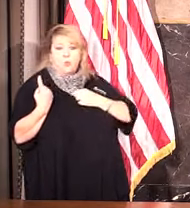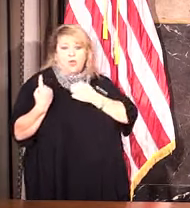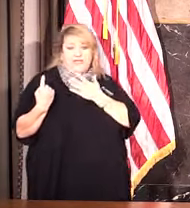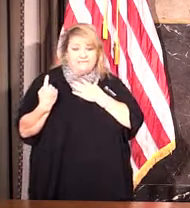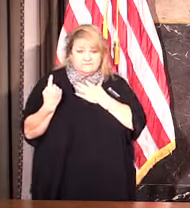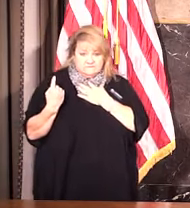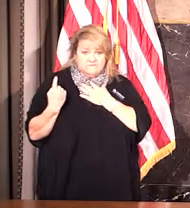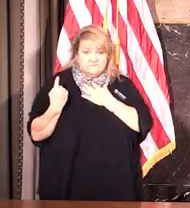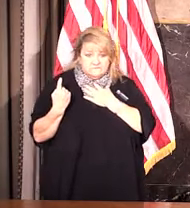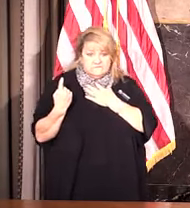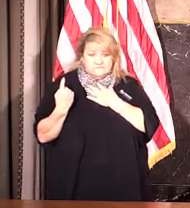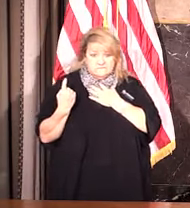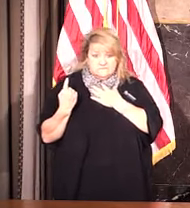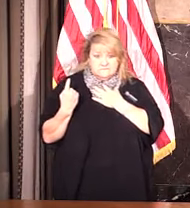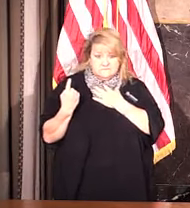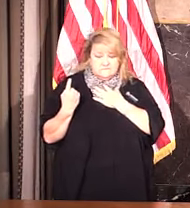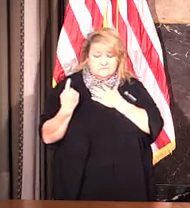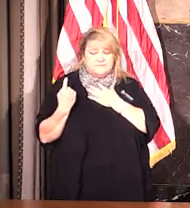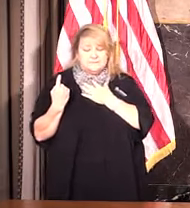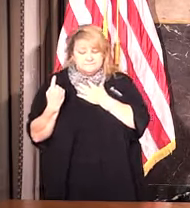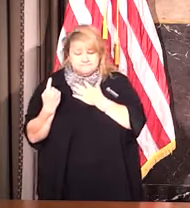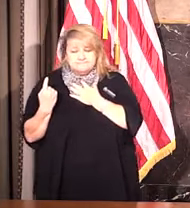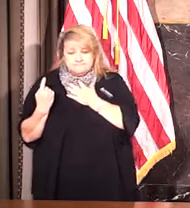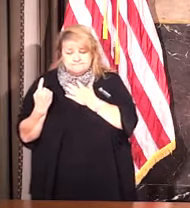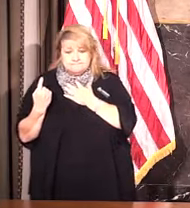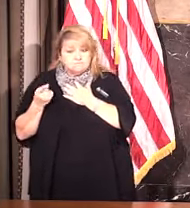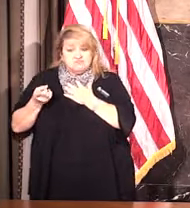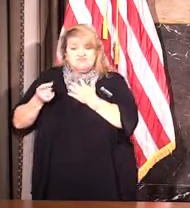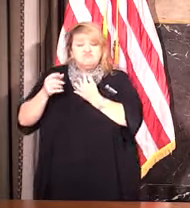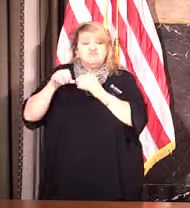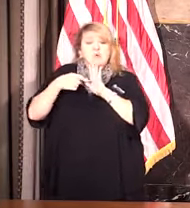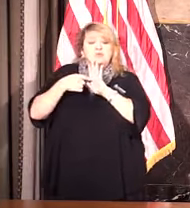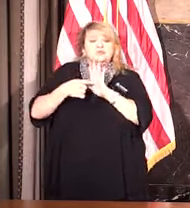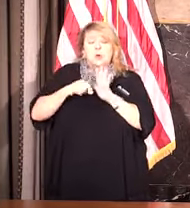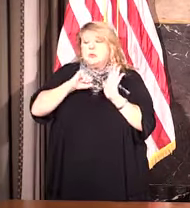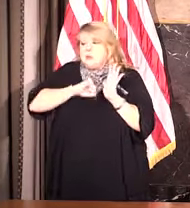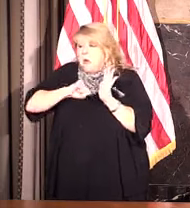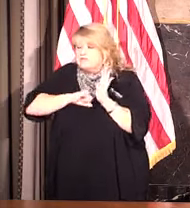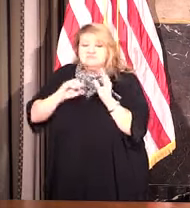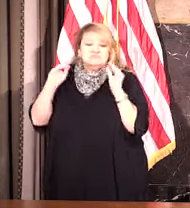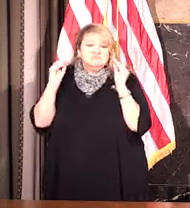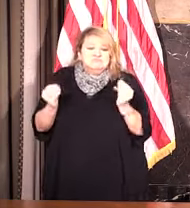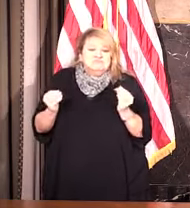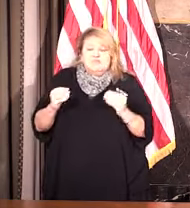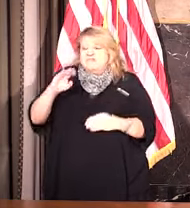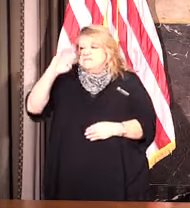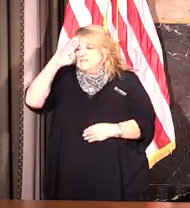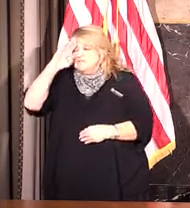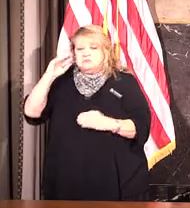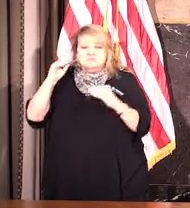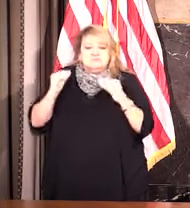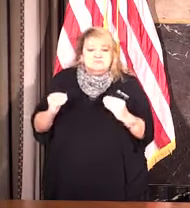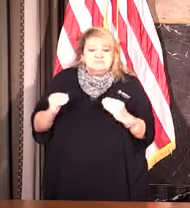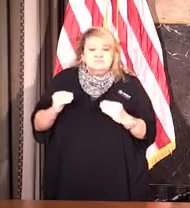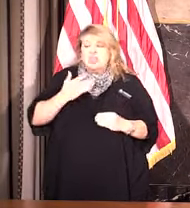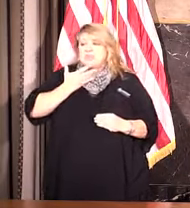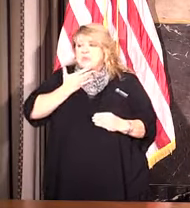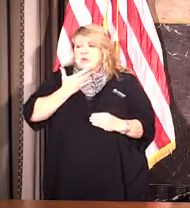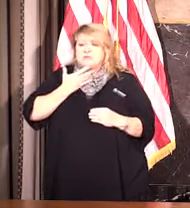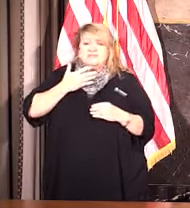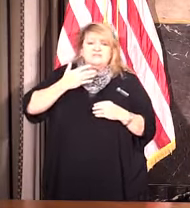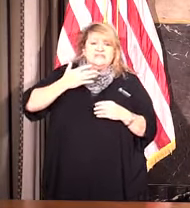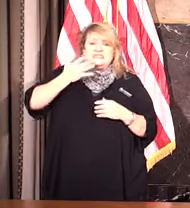And that is the danger of having asymptomatic people with COVID who are nevertheless contagious,